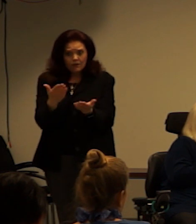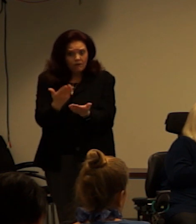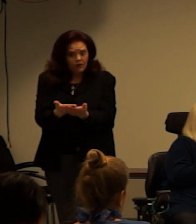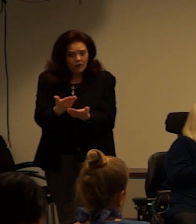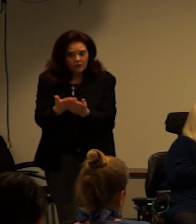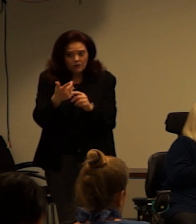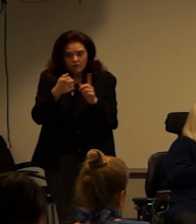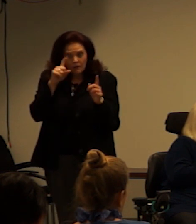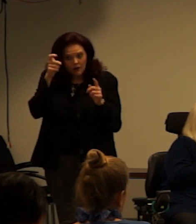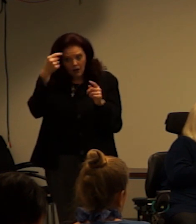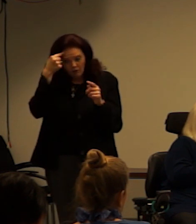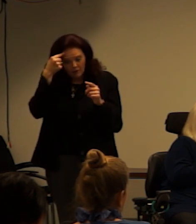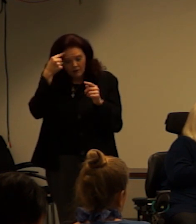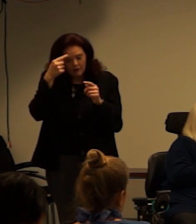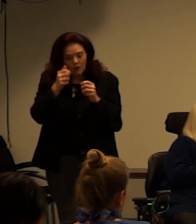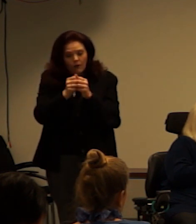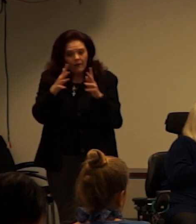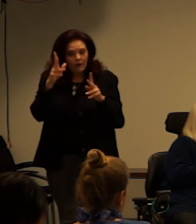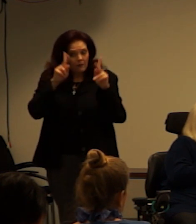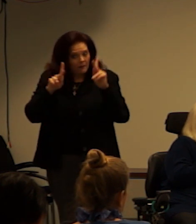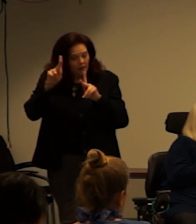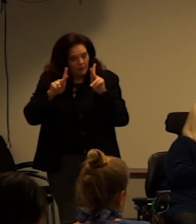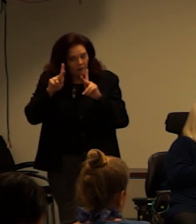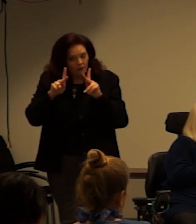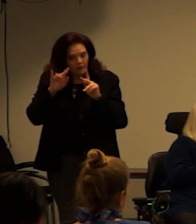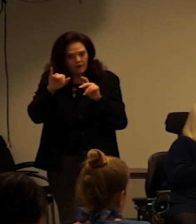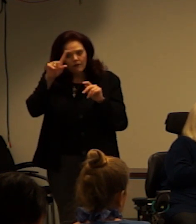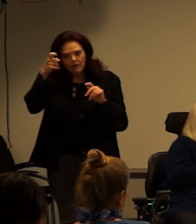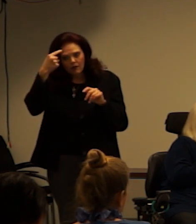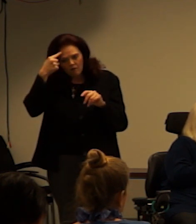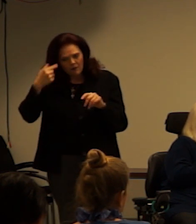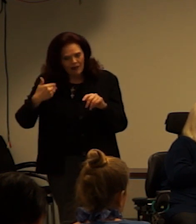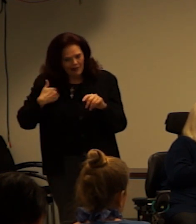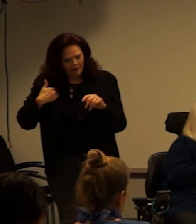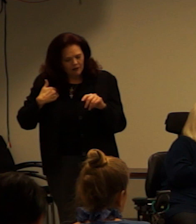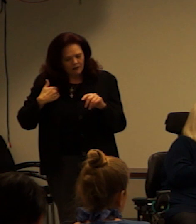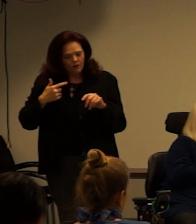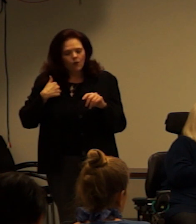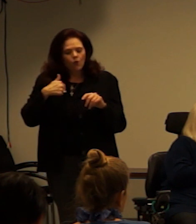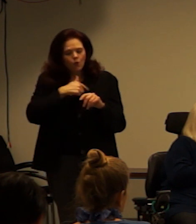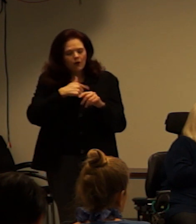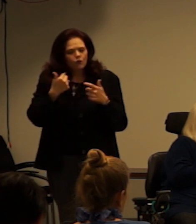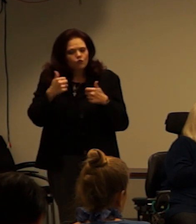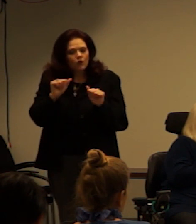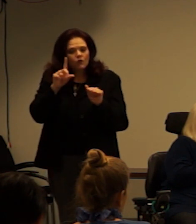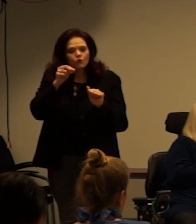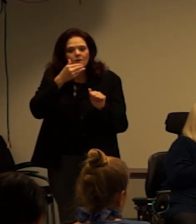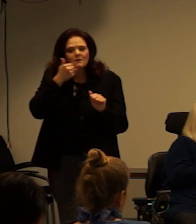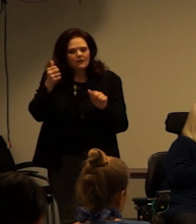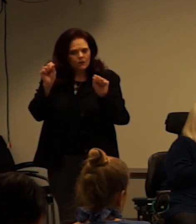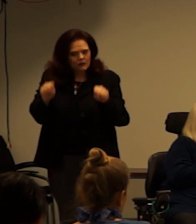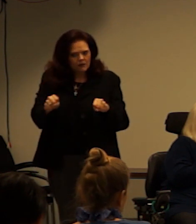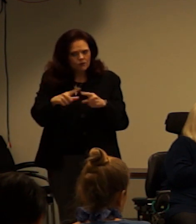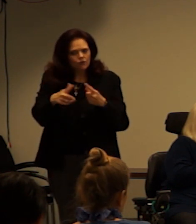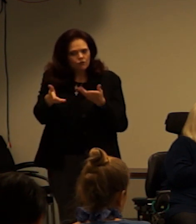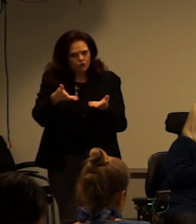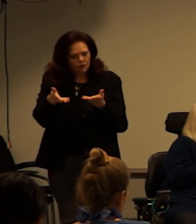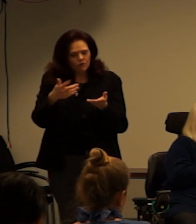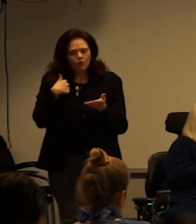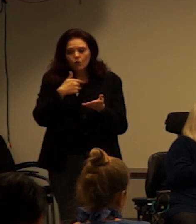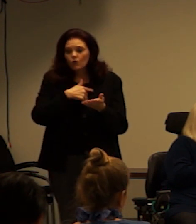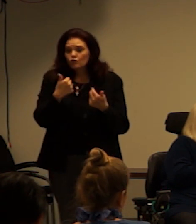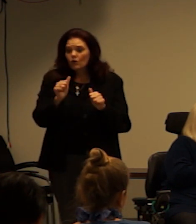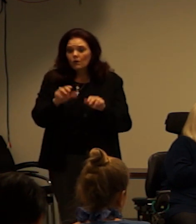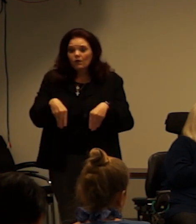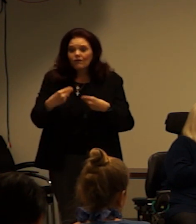the government had, without the people that the government had, we were out there doing the best we could trying to serve them. We were trying to